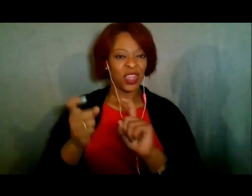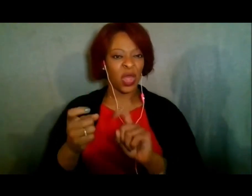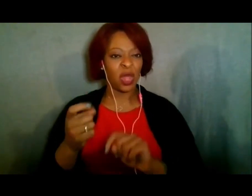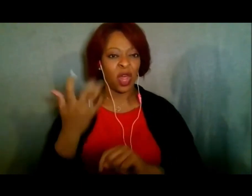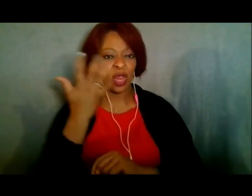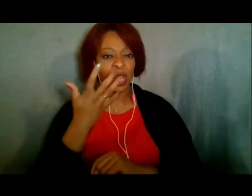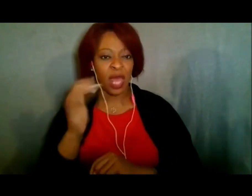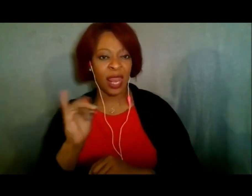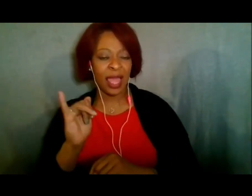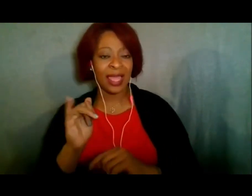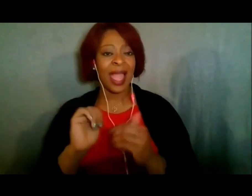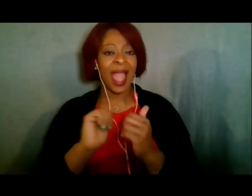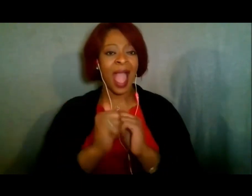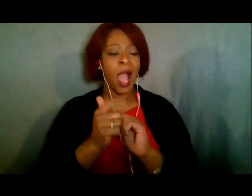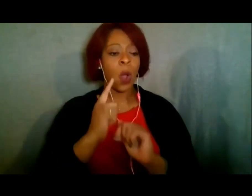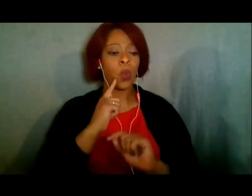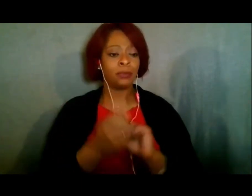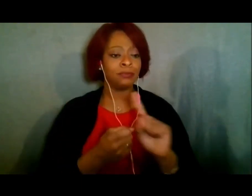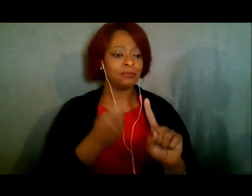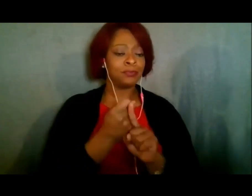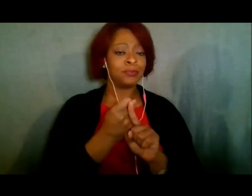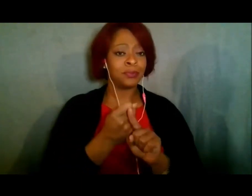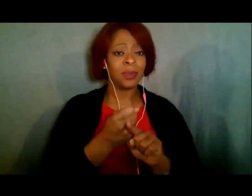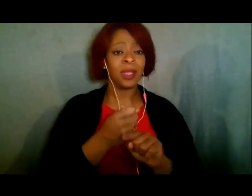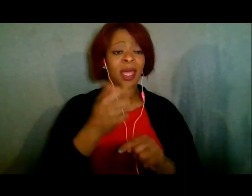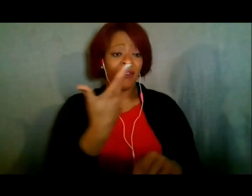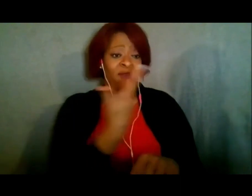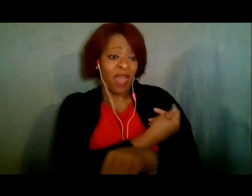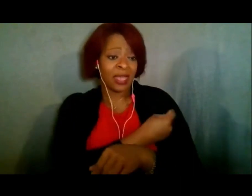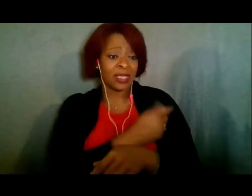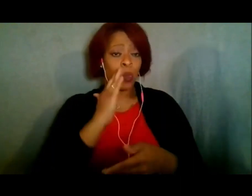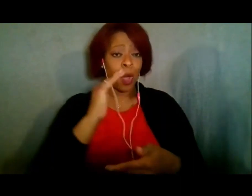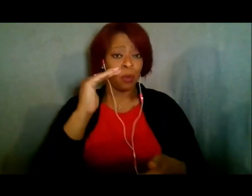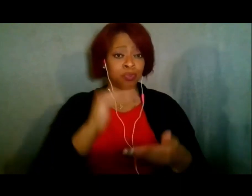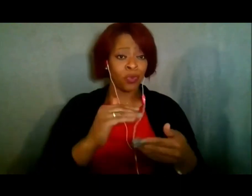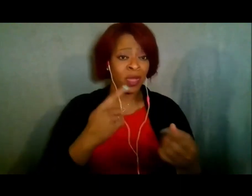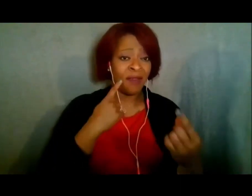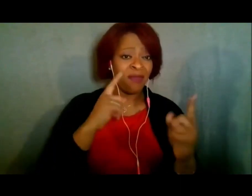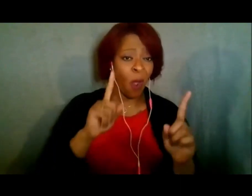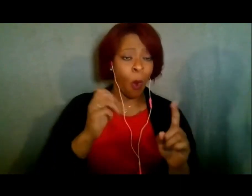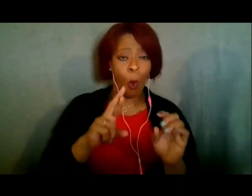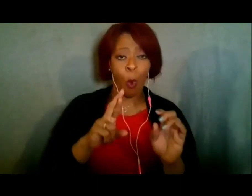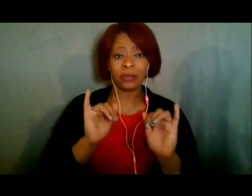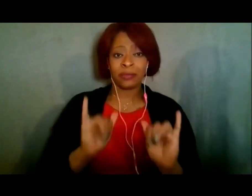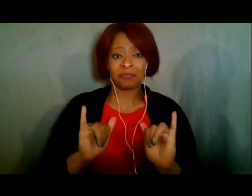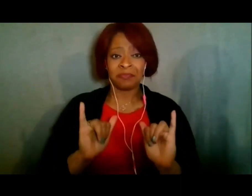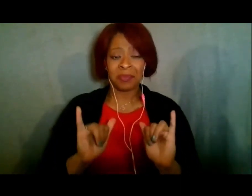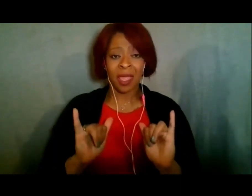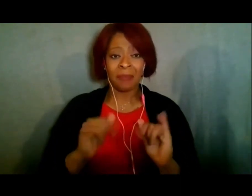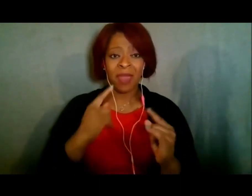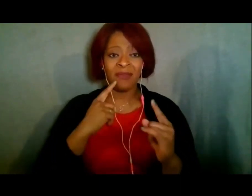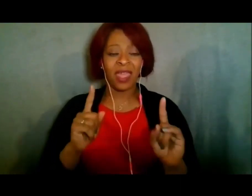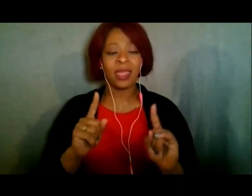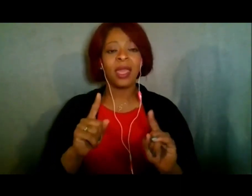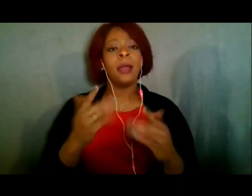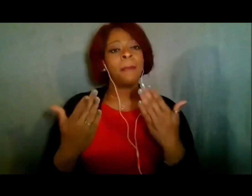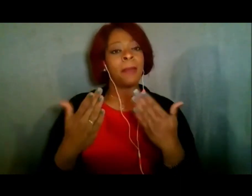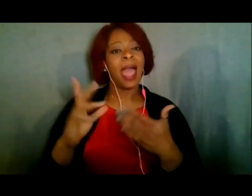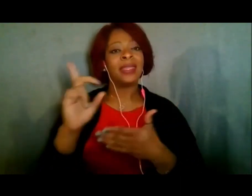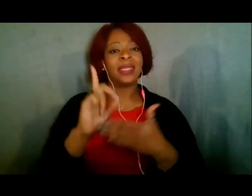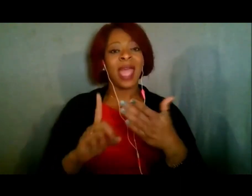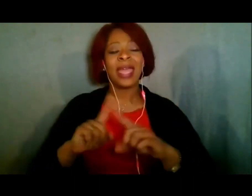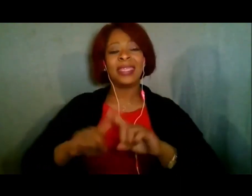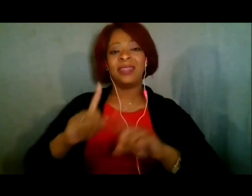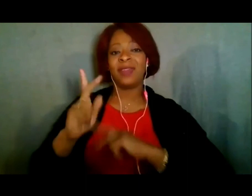variants impact how well the vaccines work. And then we'll actually have to design new vaccines for those variants.